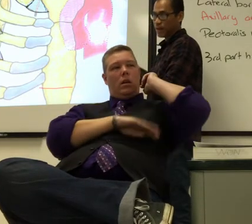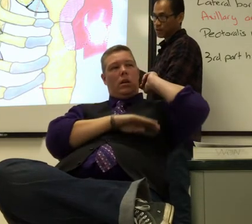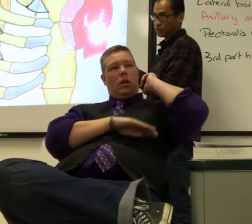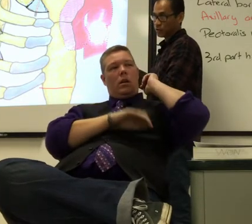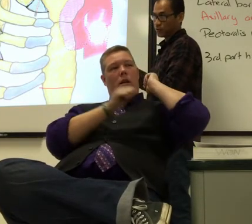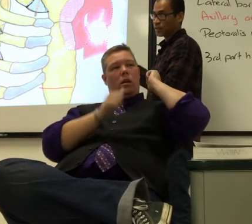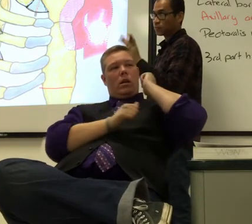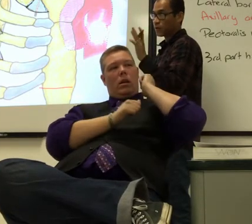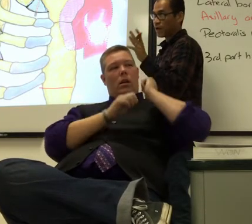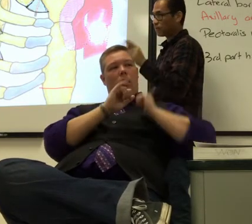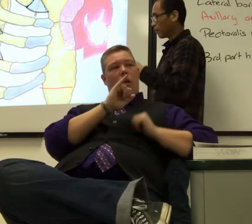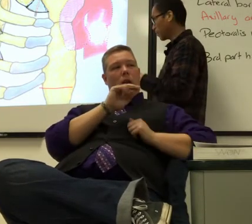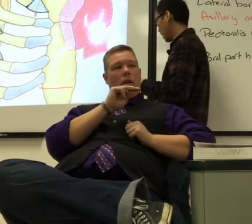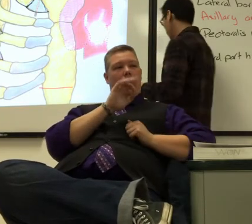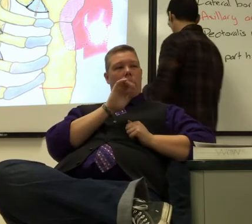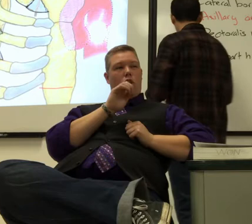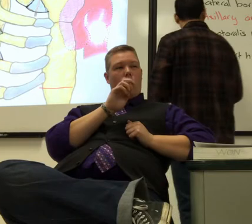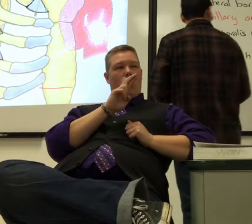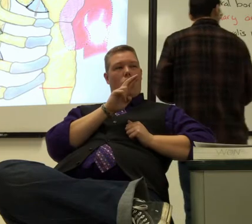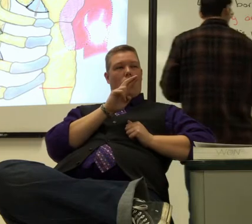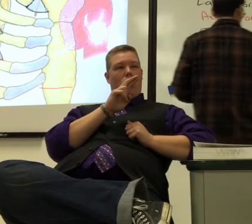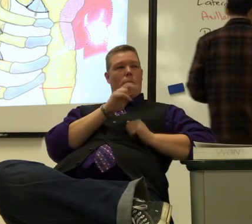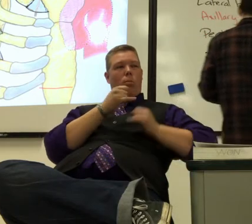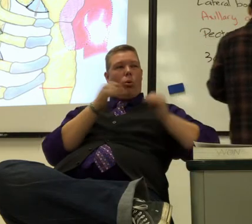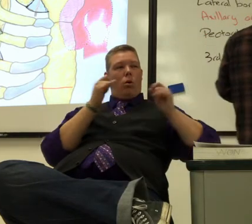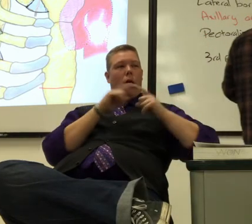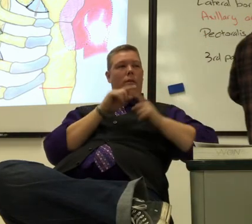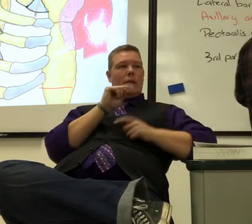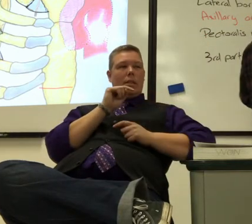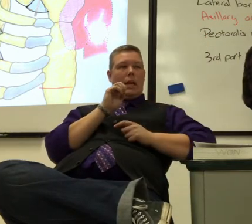teres major. And that's where you have another name change.